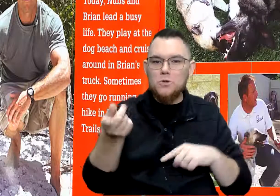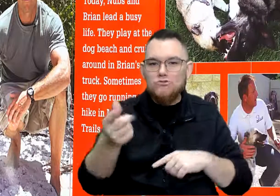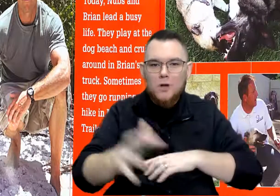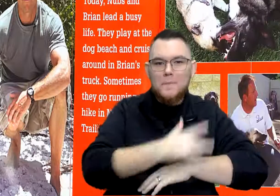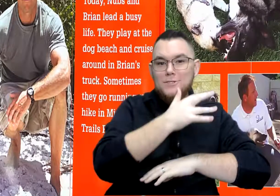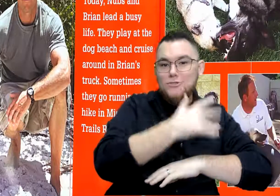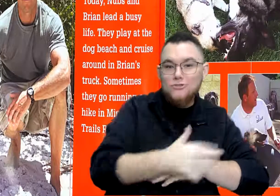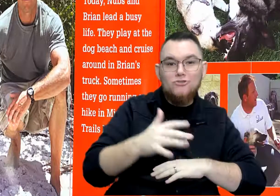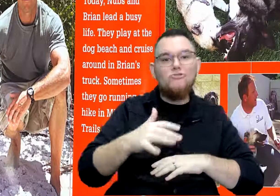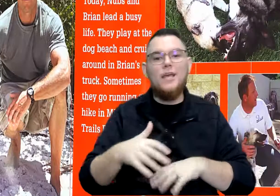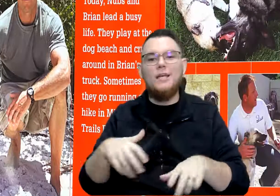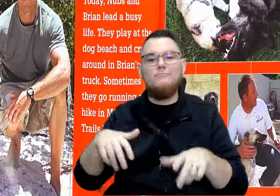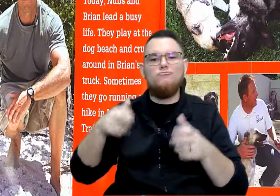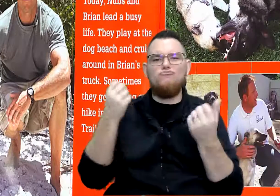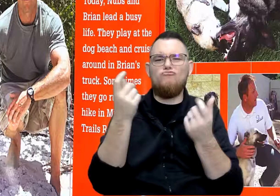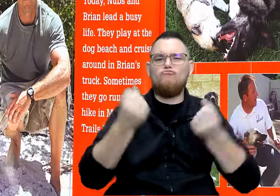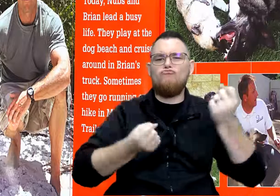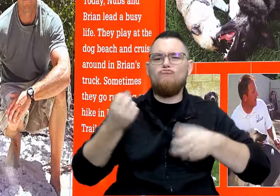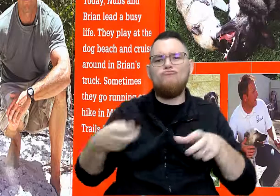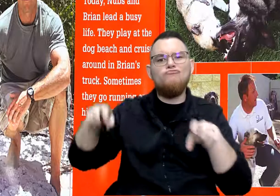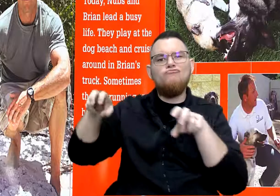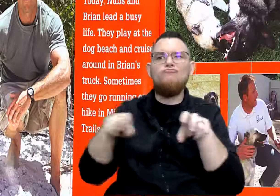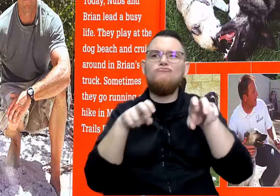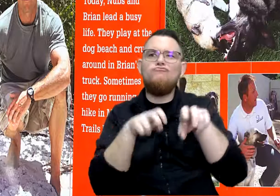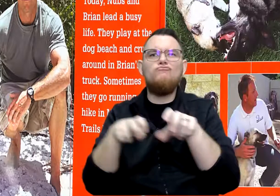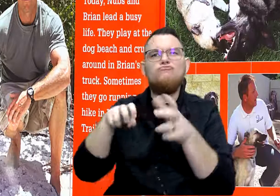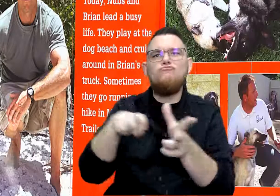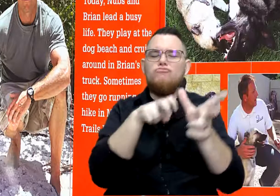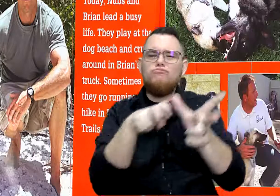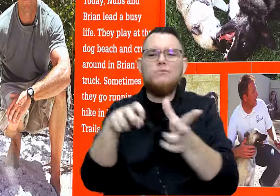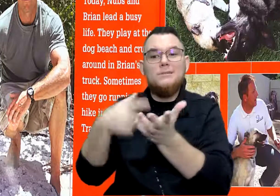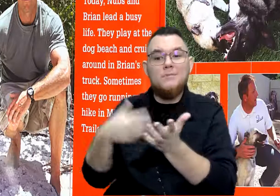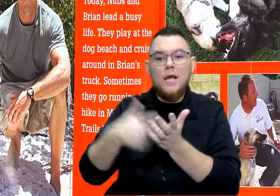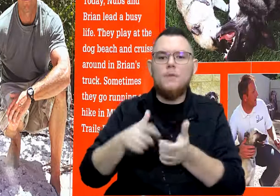Sometimes they go running or hike in Mission Trails Regional Park.